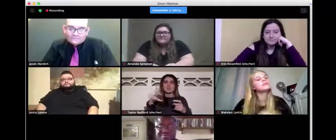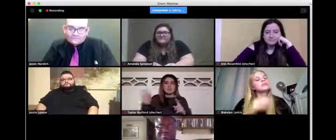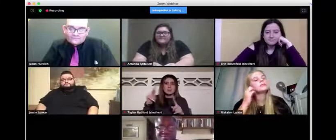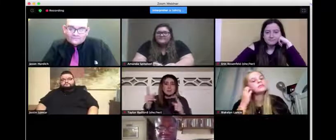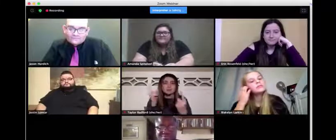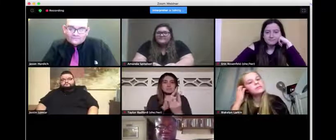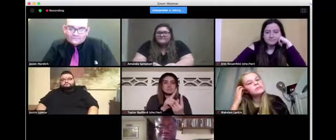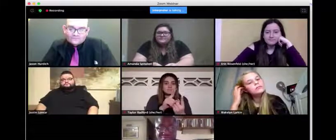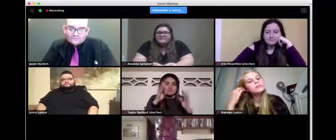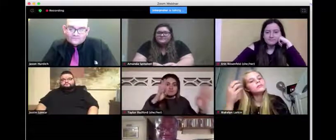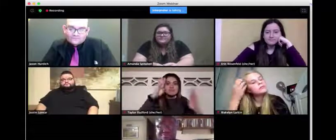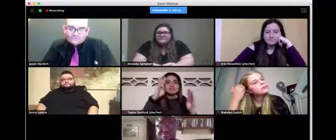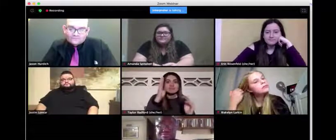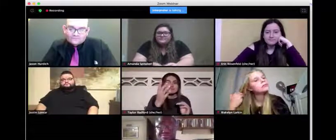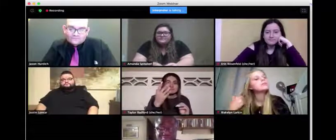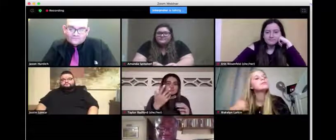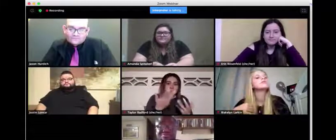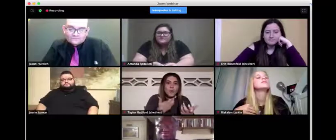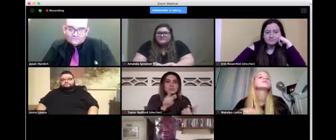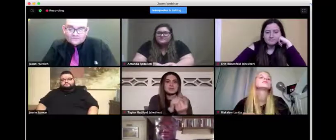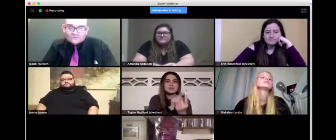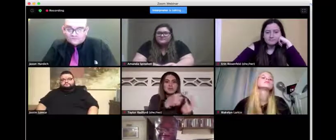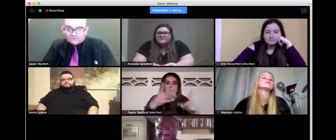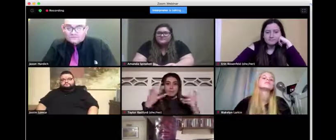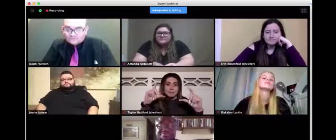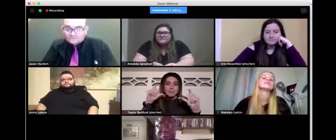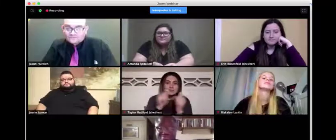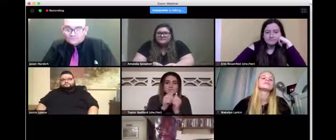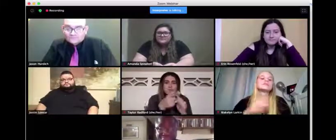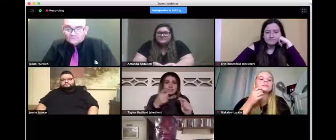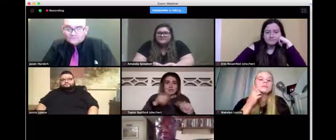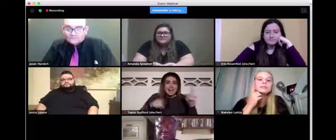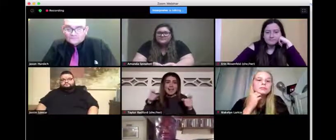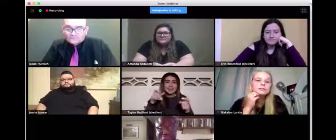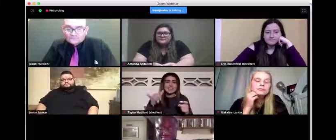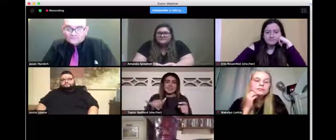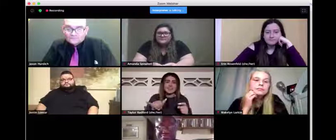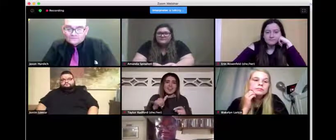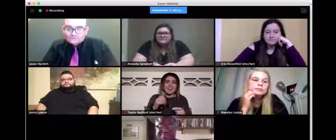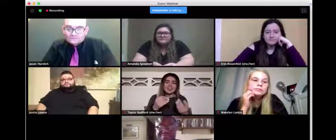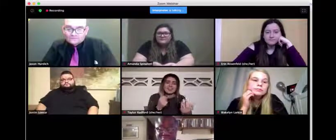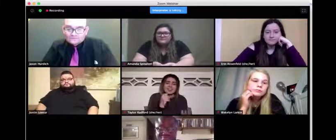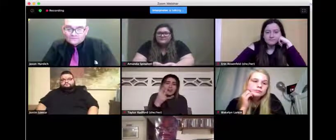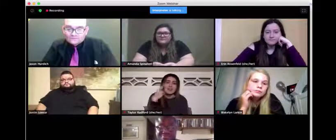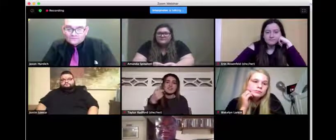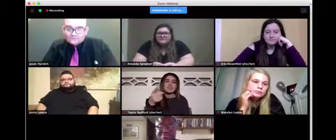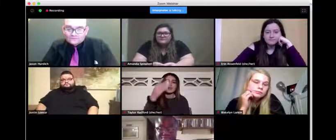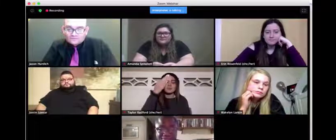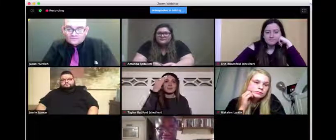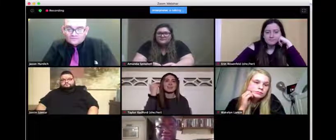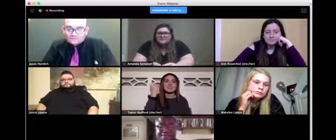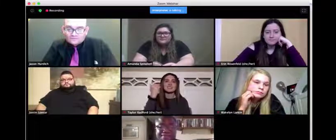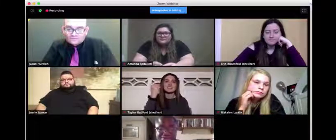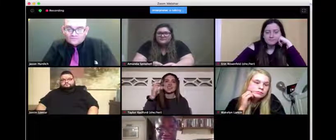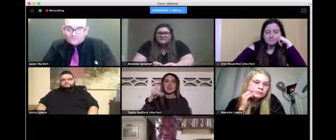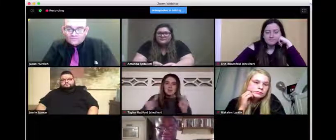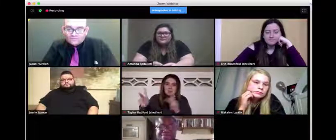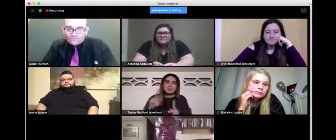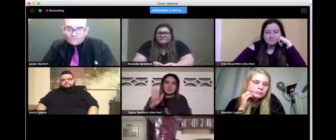control that. So if it's hard for you to help, people want to be having pictures with you. They want to be involved. They want to